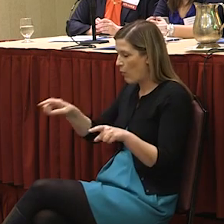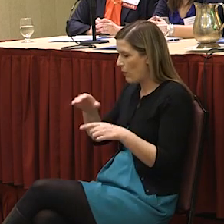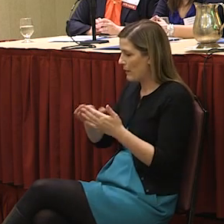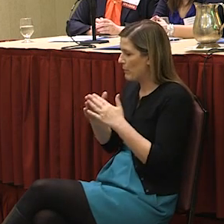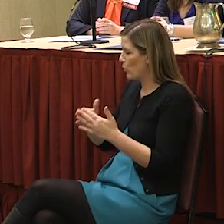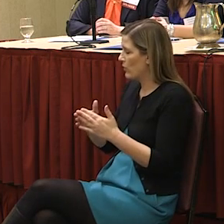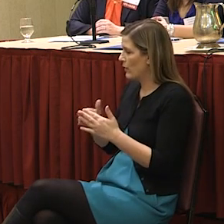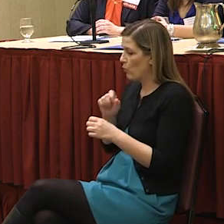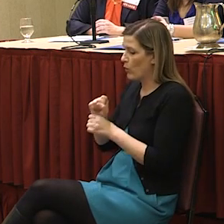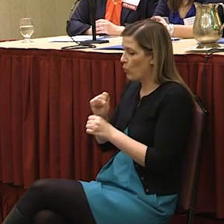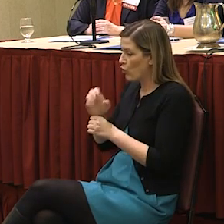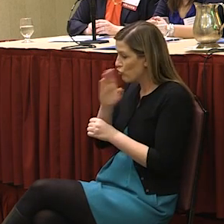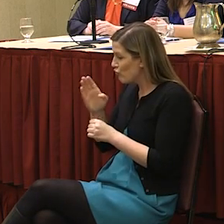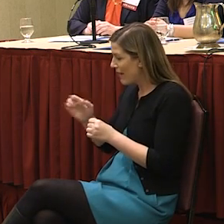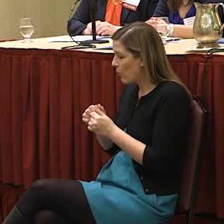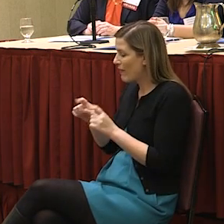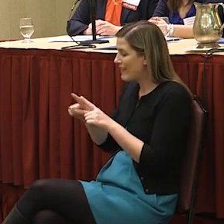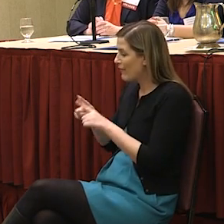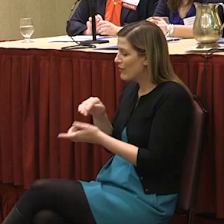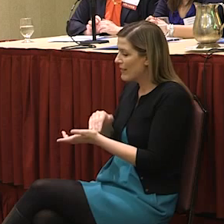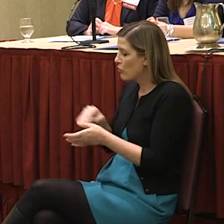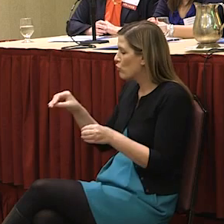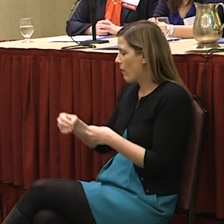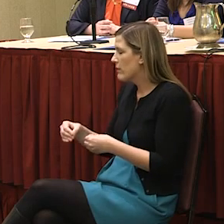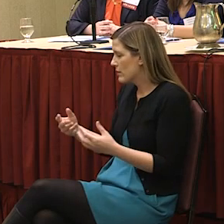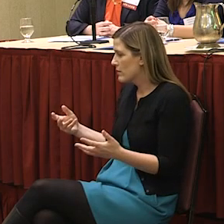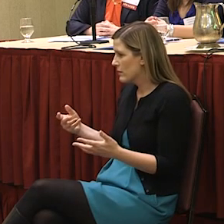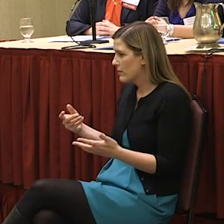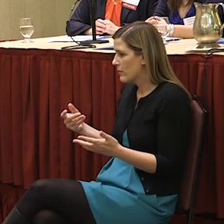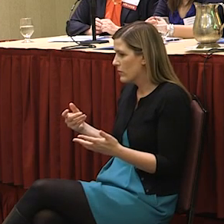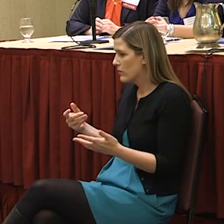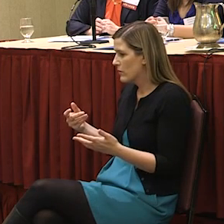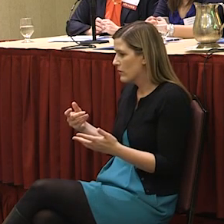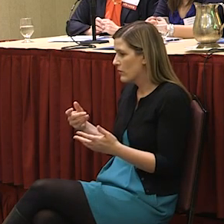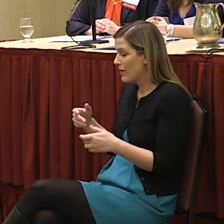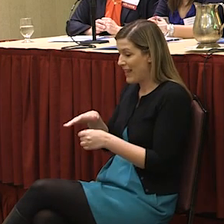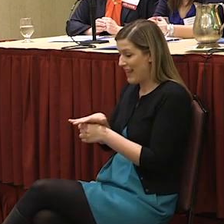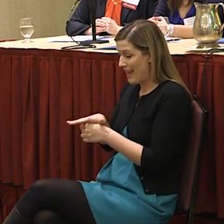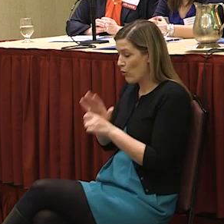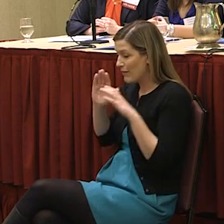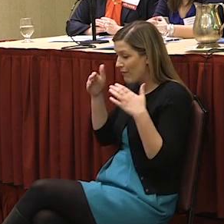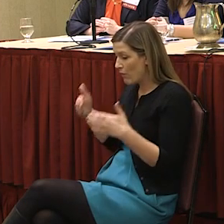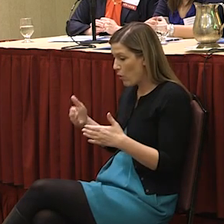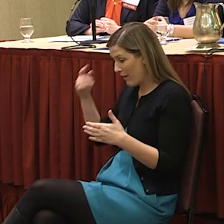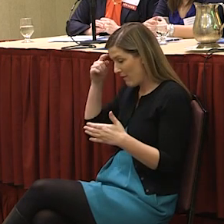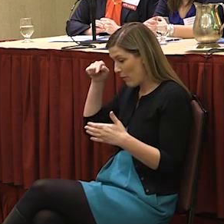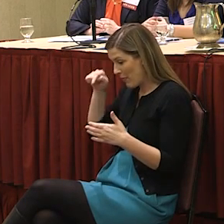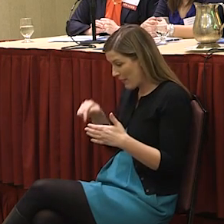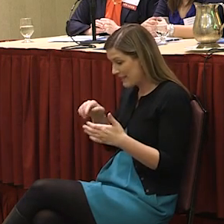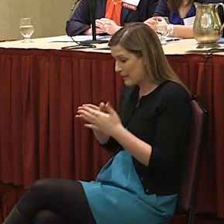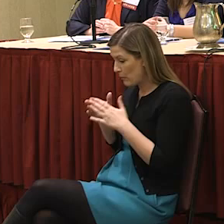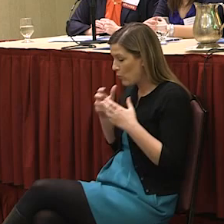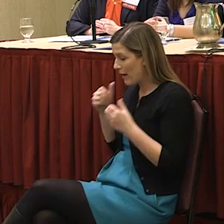And we work directly with the practices who refer to us. And the areas of focus for this particular